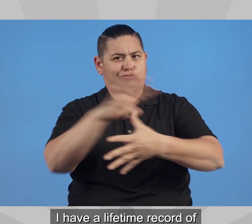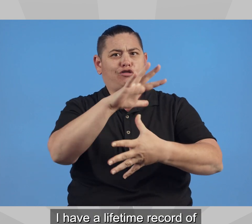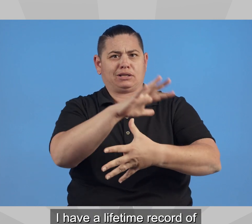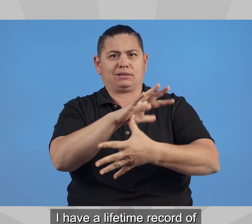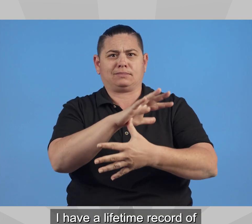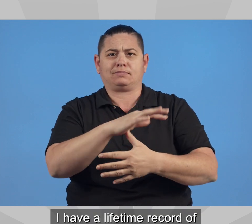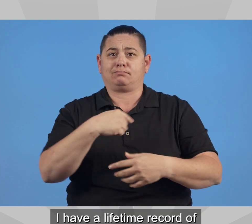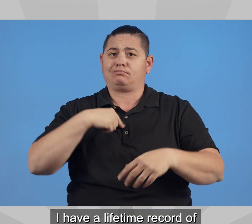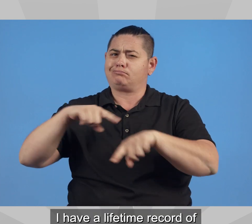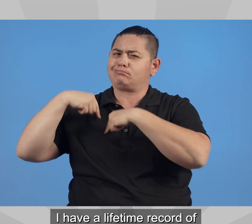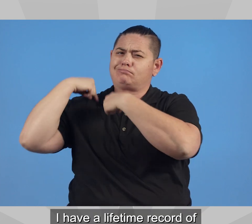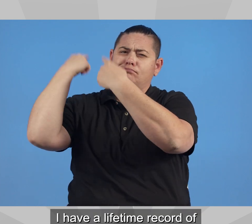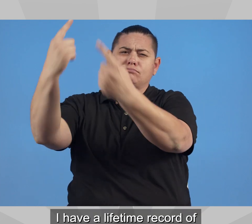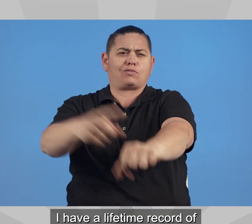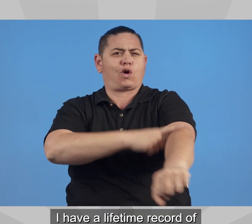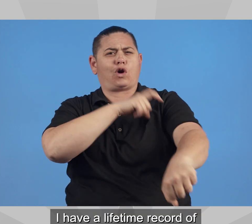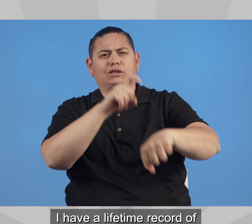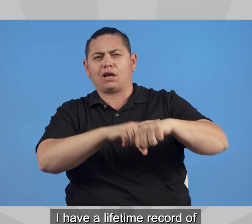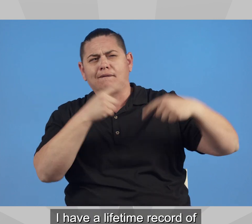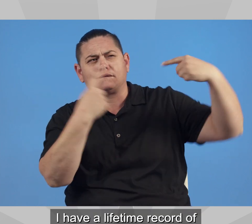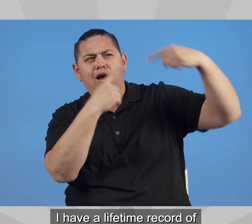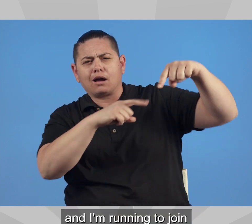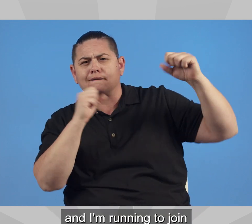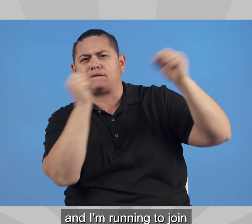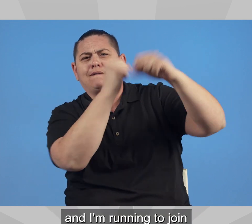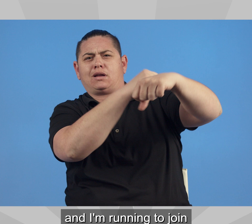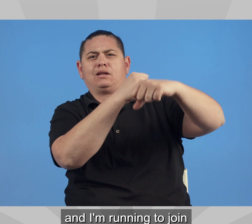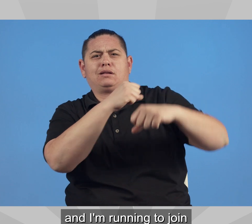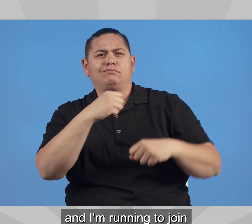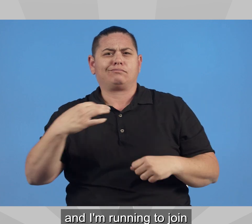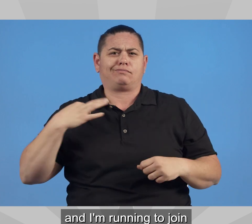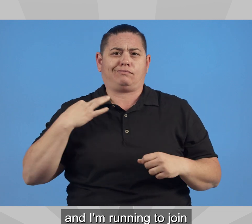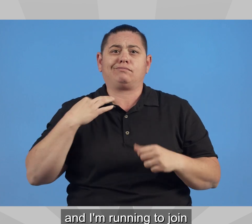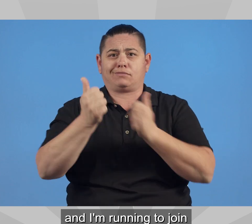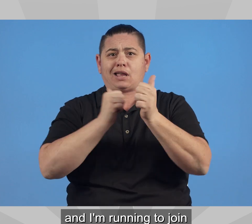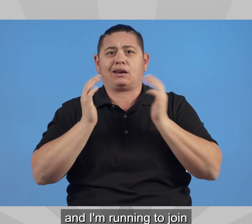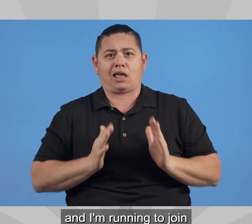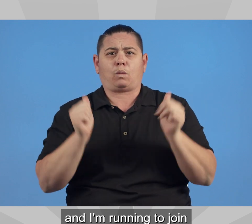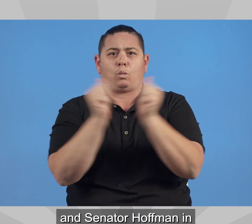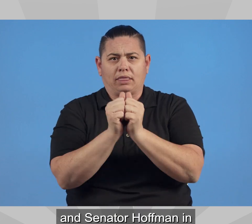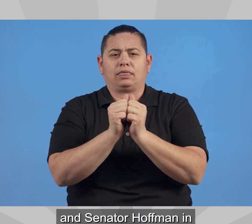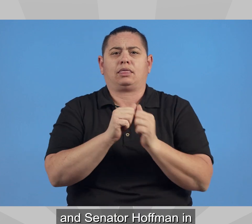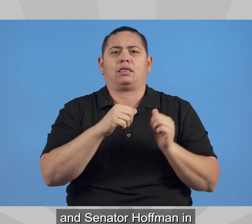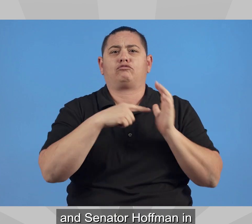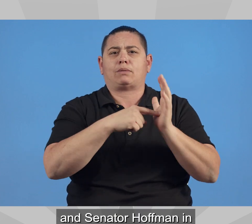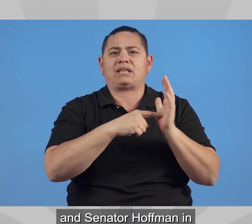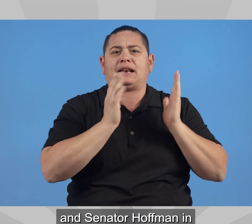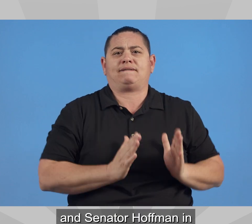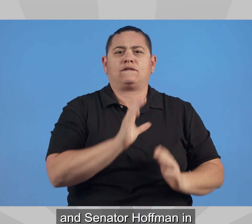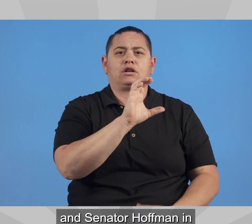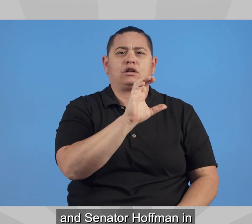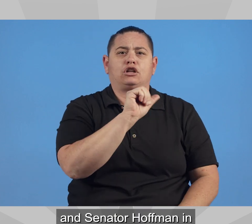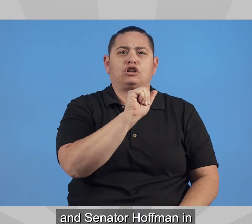I have a lifetime record of fighting for these priorities, and am running to join Representative Carter and Senator